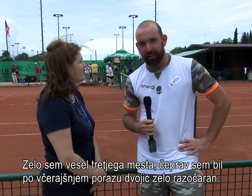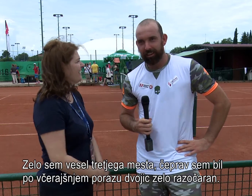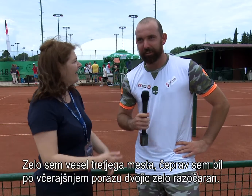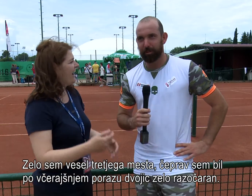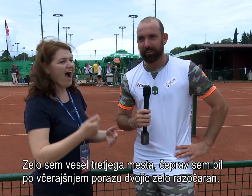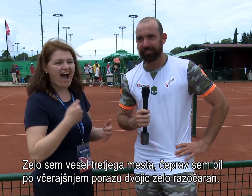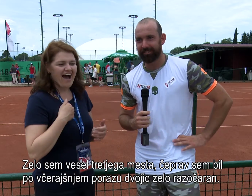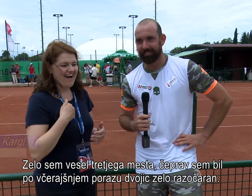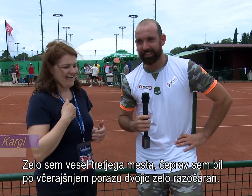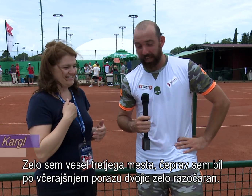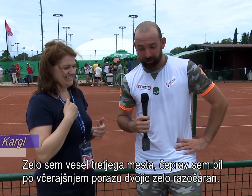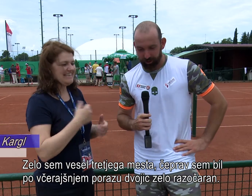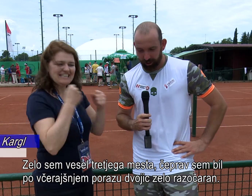Ich bin sehr glücklich heute,